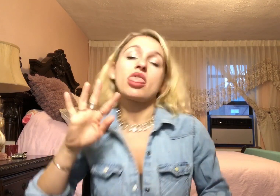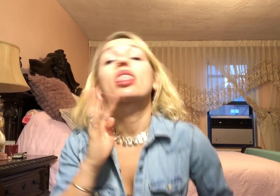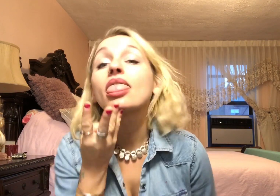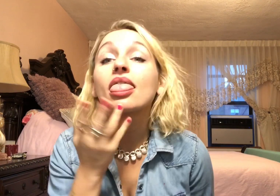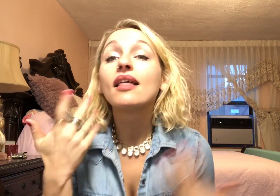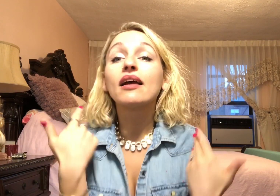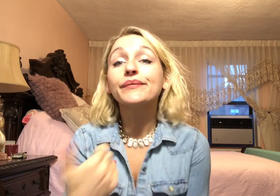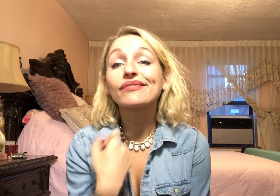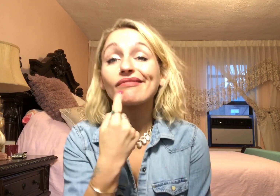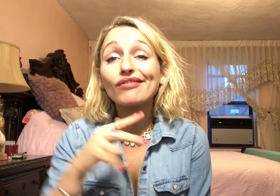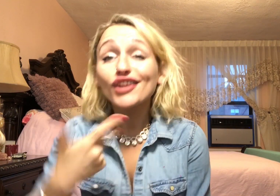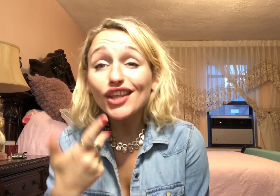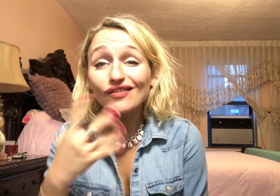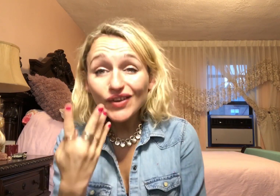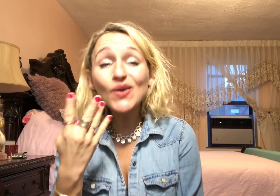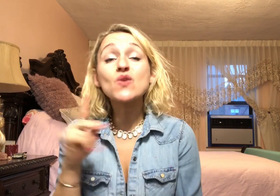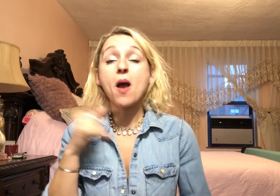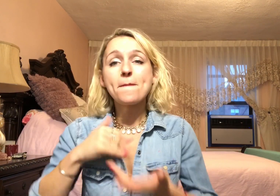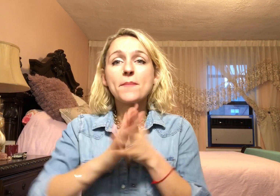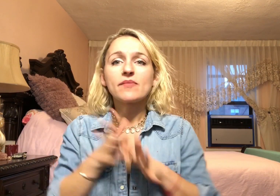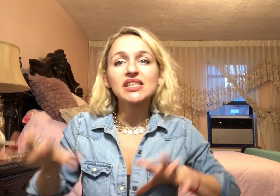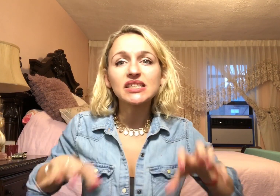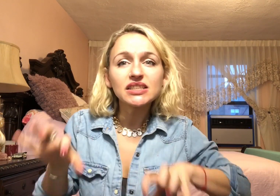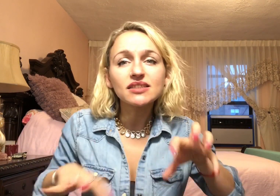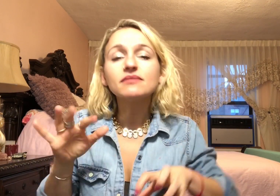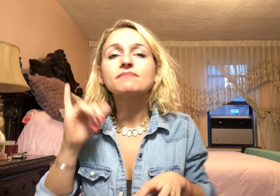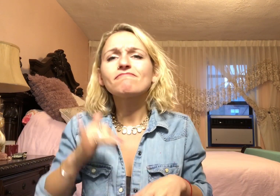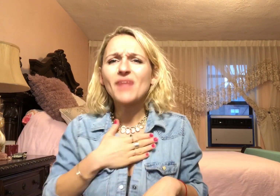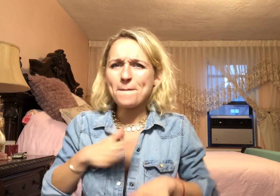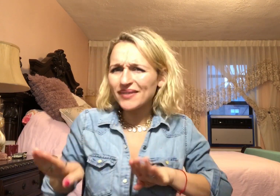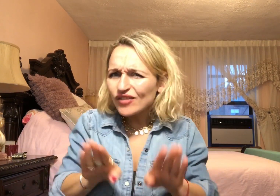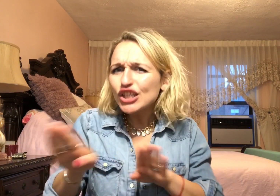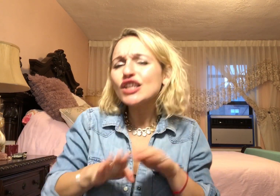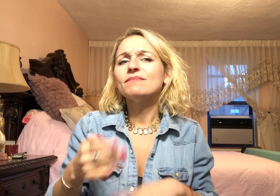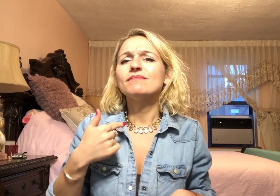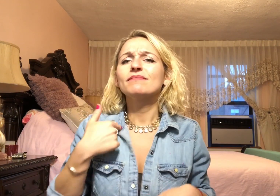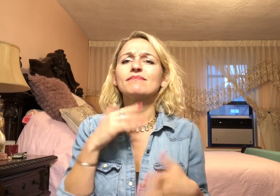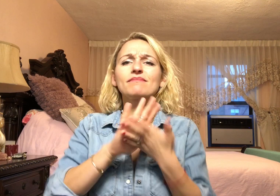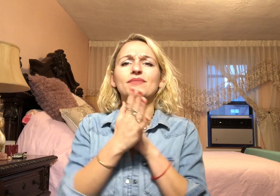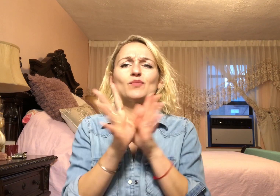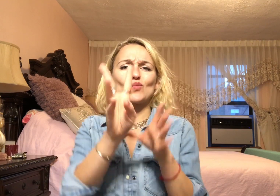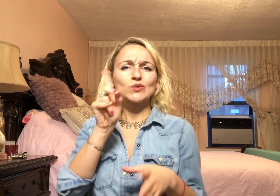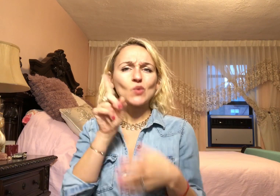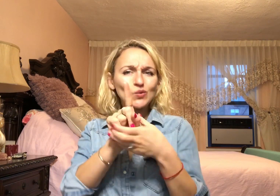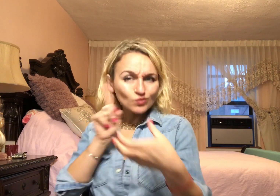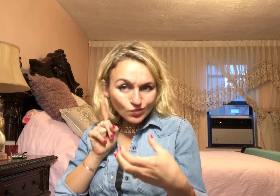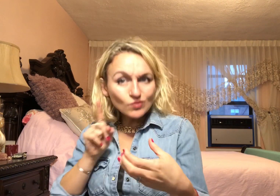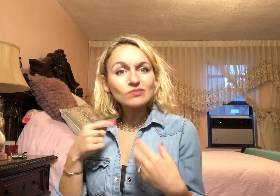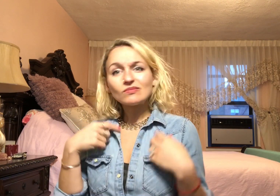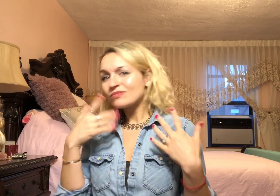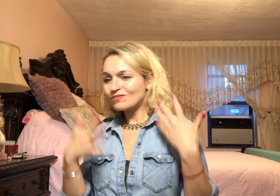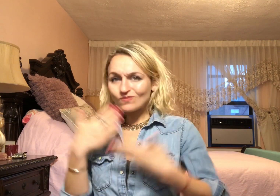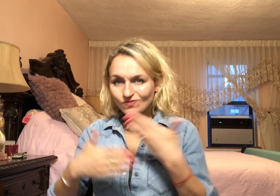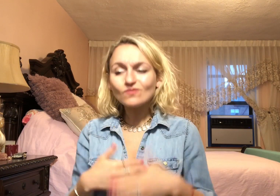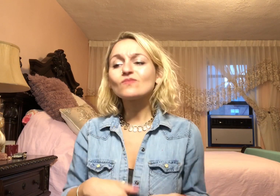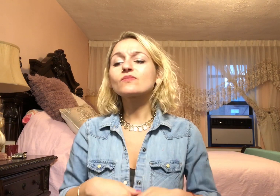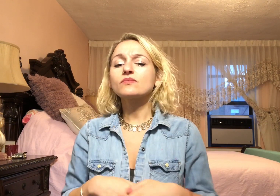myself about taking that 4th and 5th pill, and I became withdrawn.